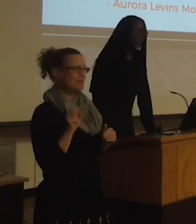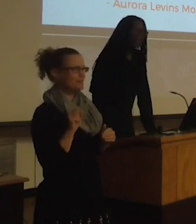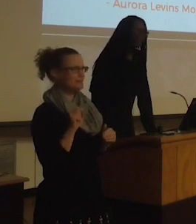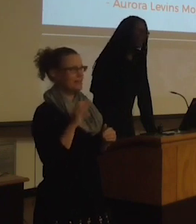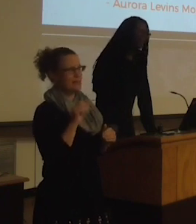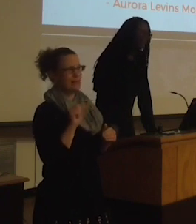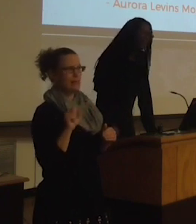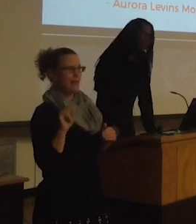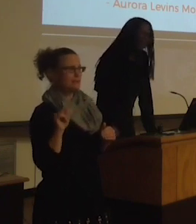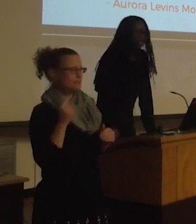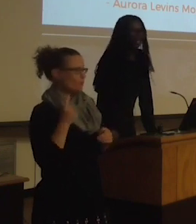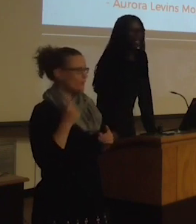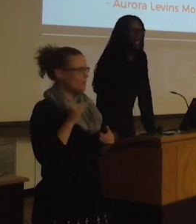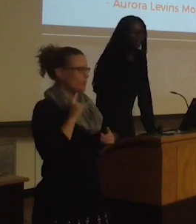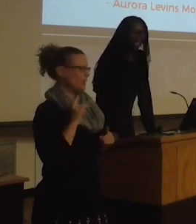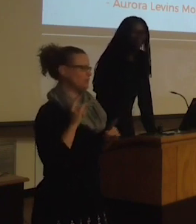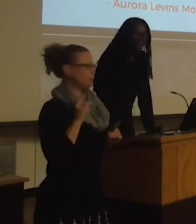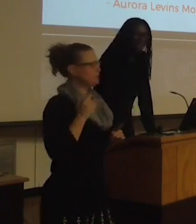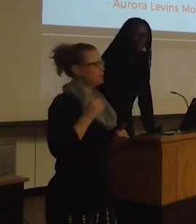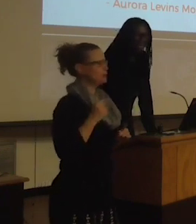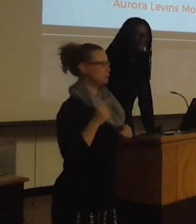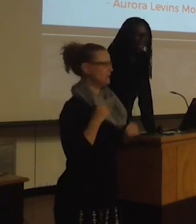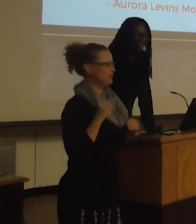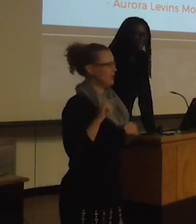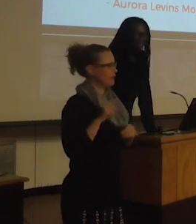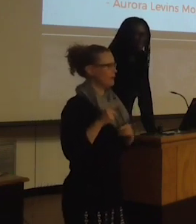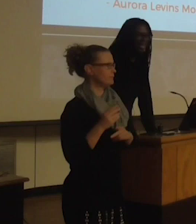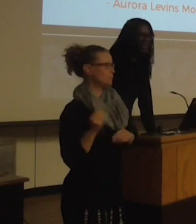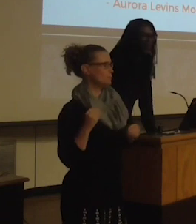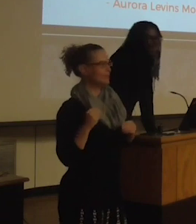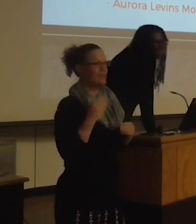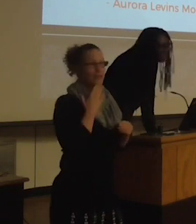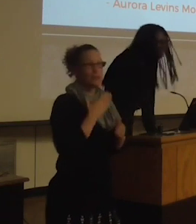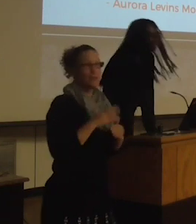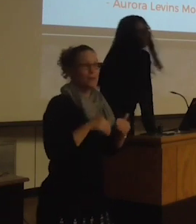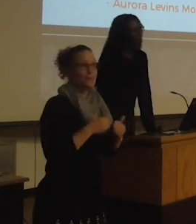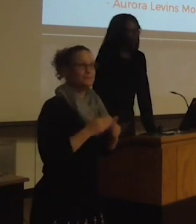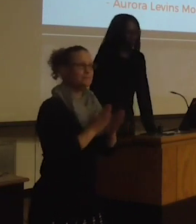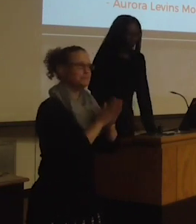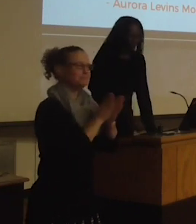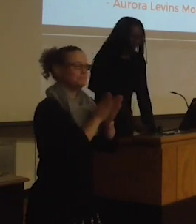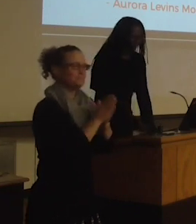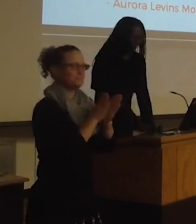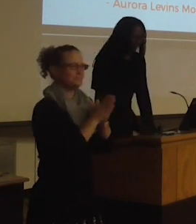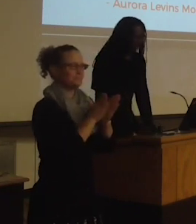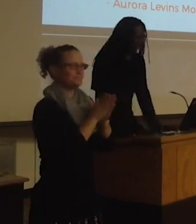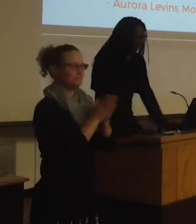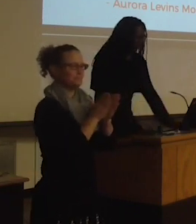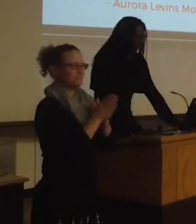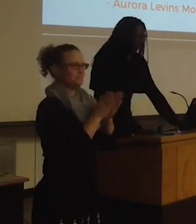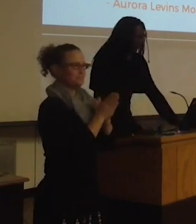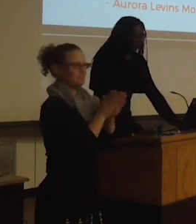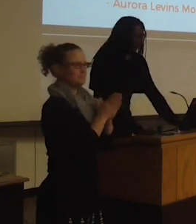for having thought that we're too good to eat rice and beans. Thank you all.